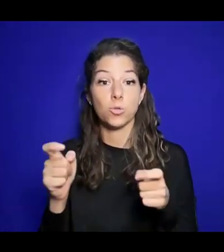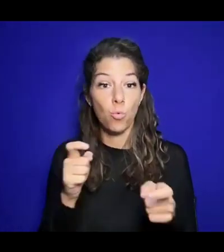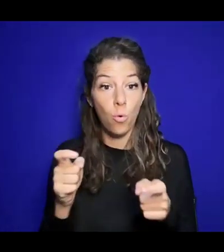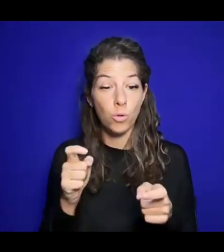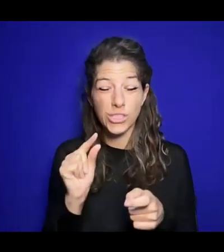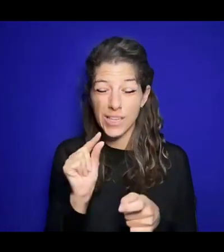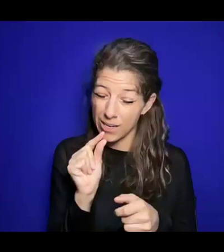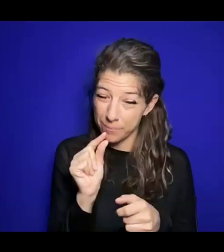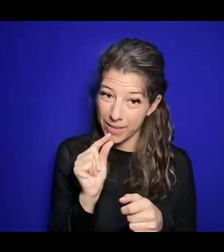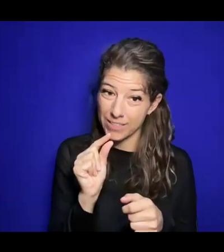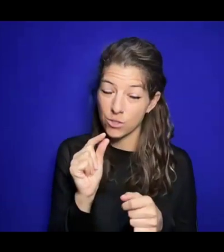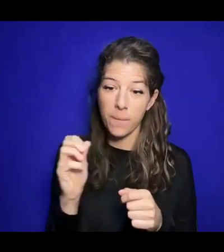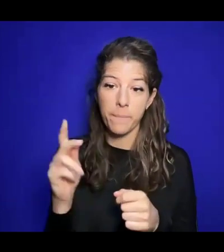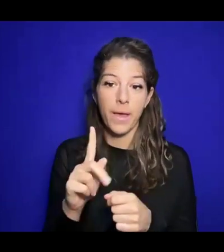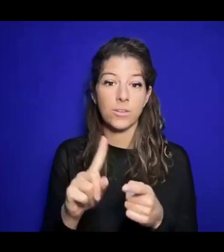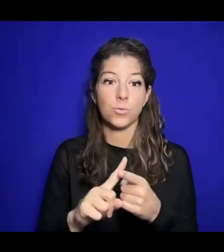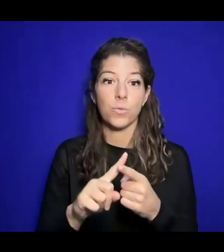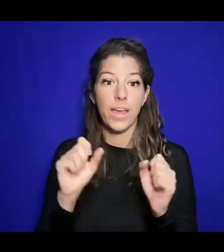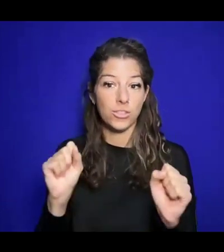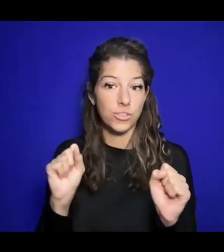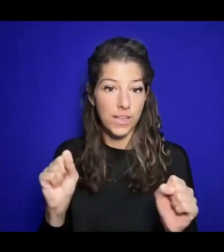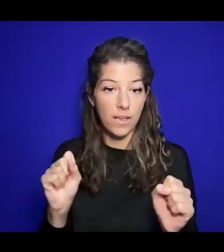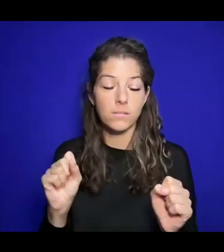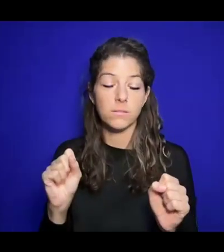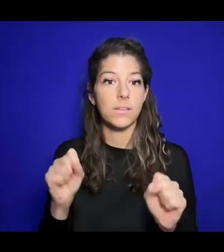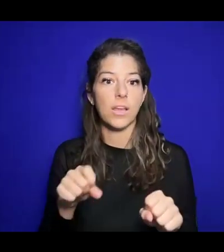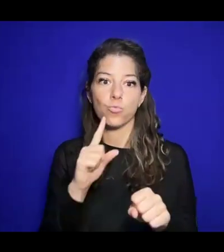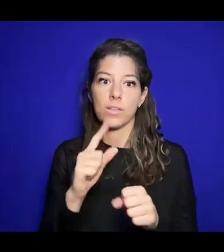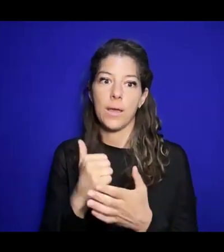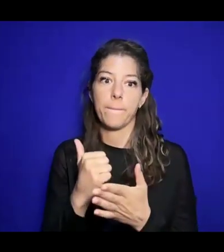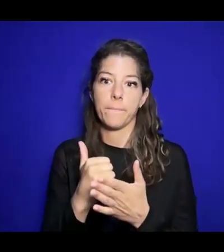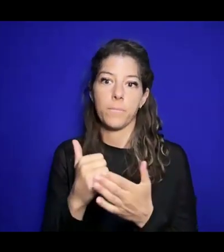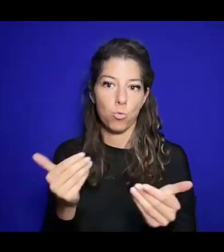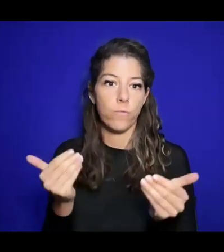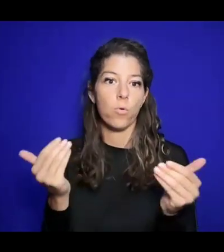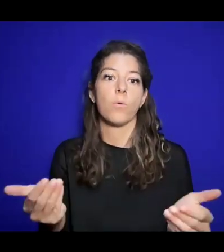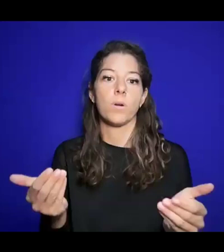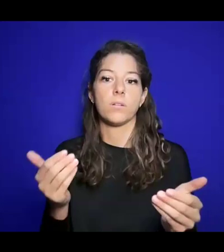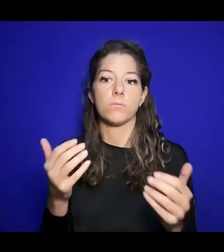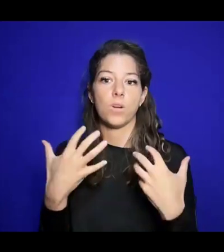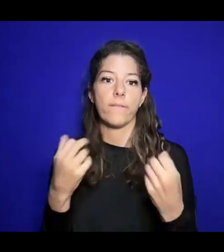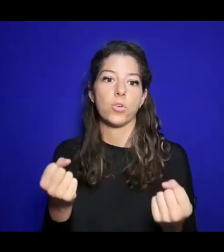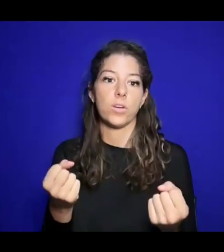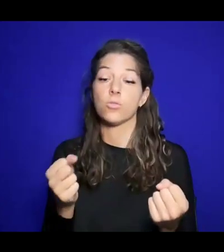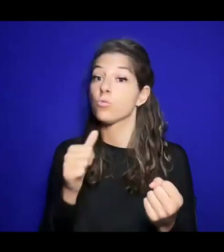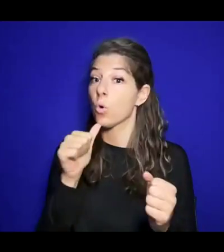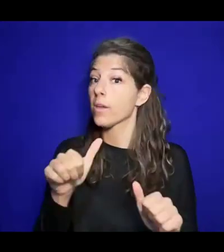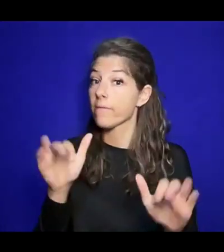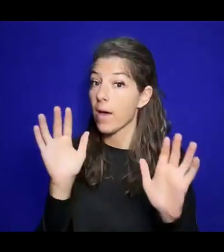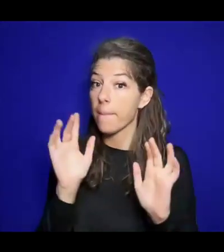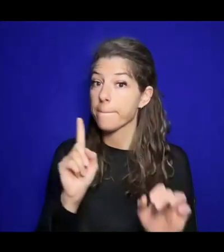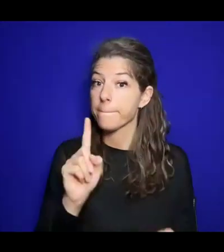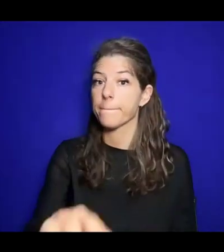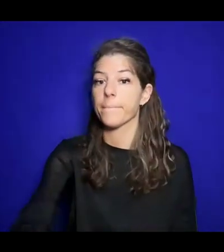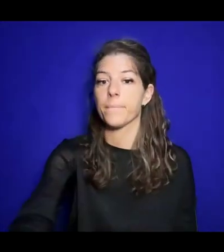just enough to get back into the exercise, it can help him move forward in his recovery. So don't give up on it. You got